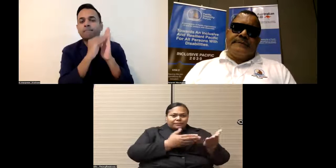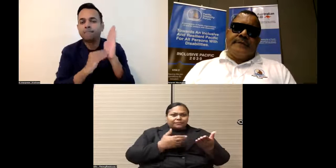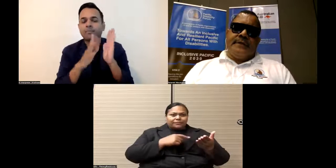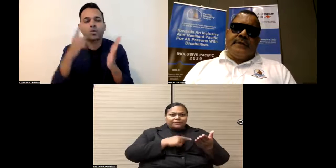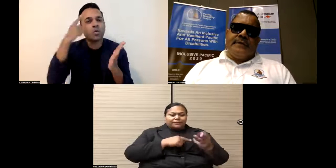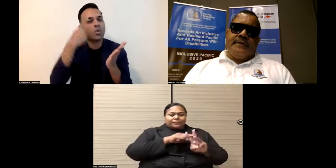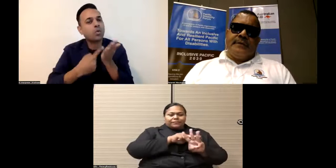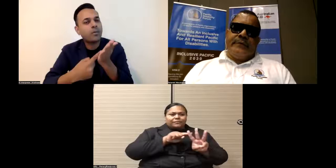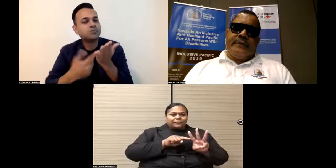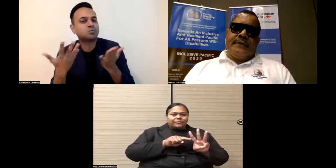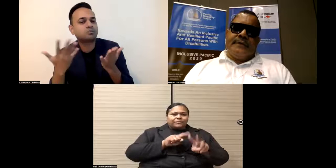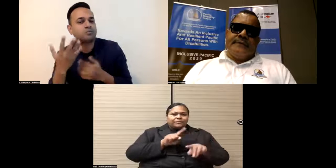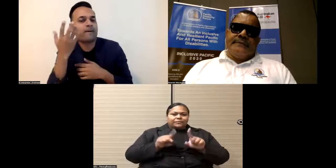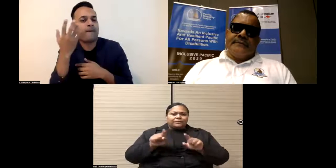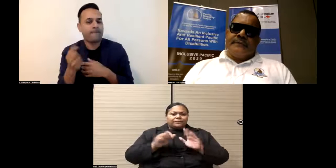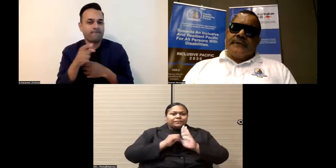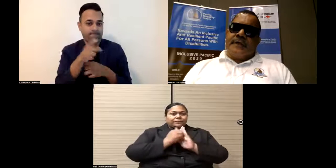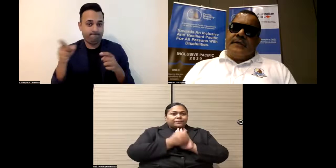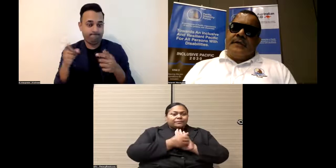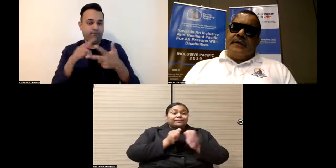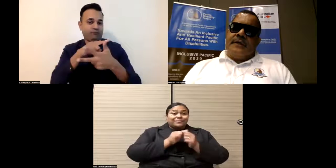to capture in the report.